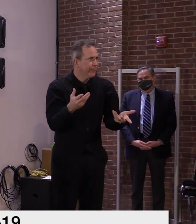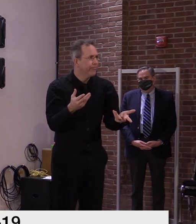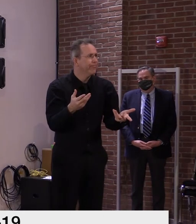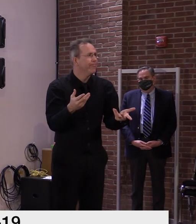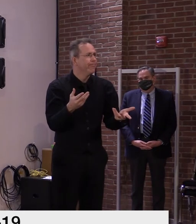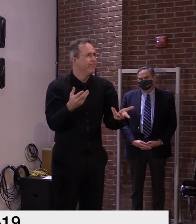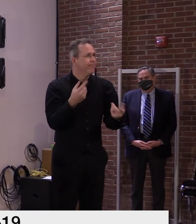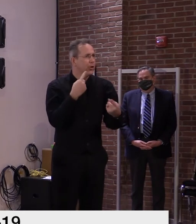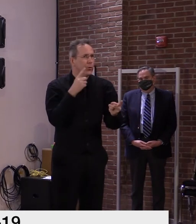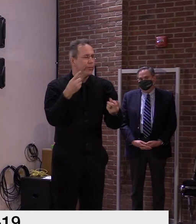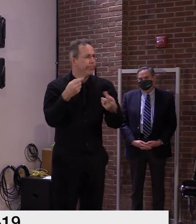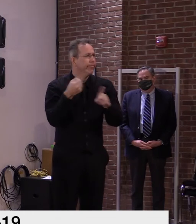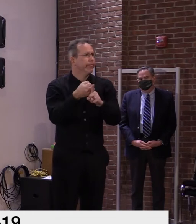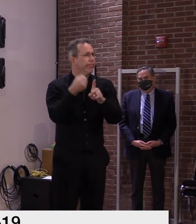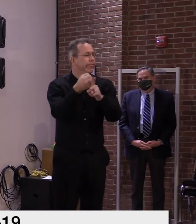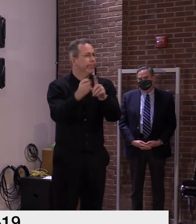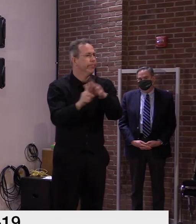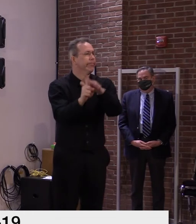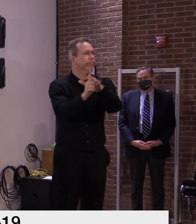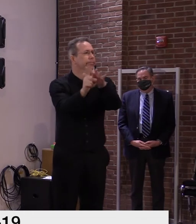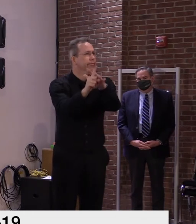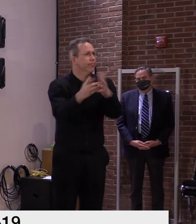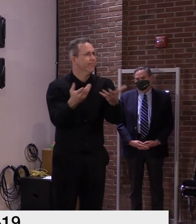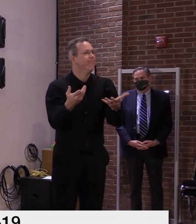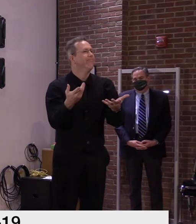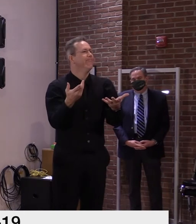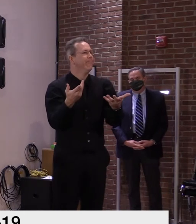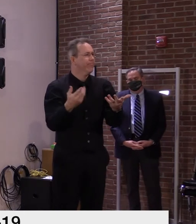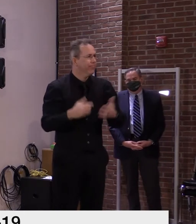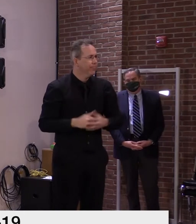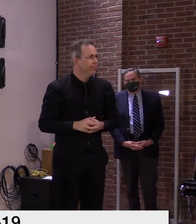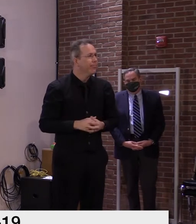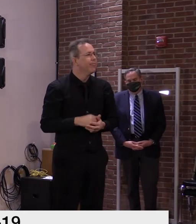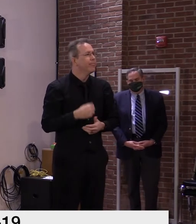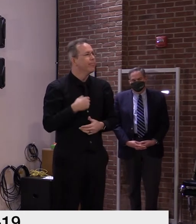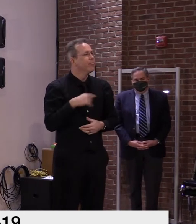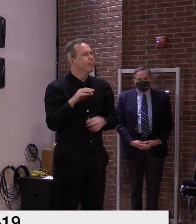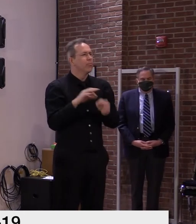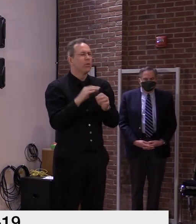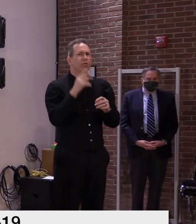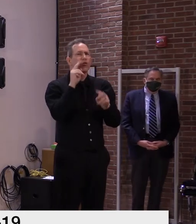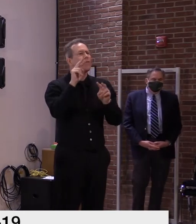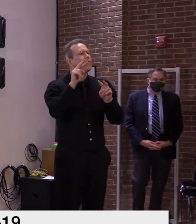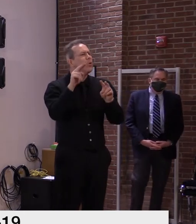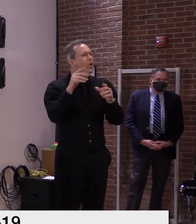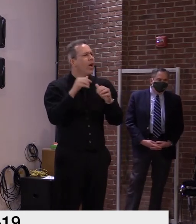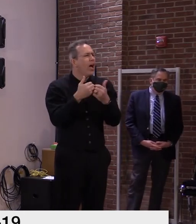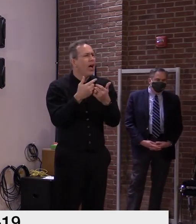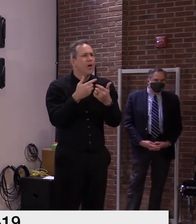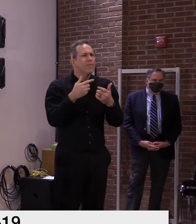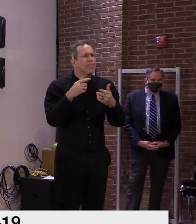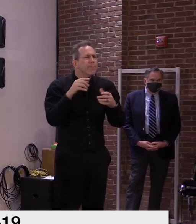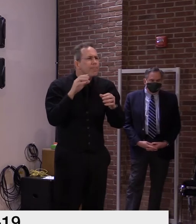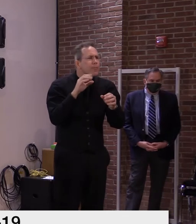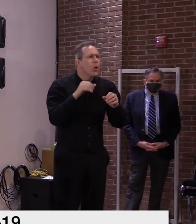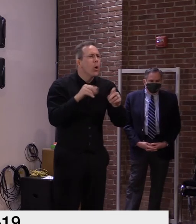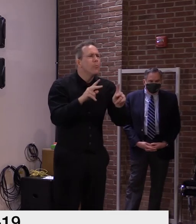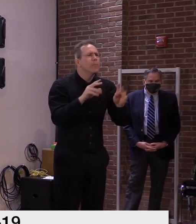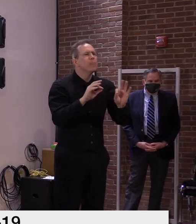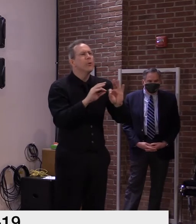minimal, obviously. But I think you should look forward to the opportunity for more of those kinds of things to occur.